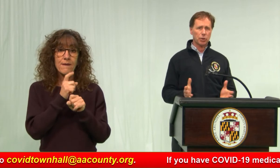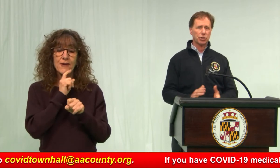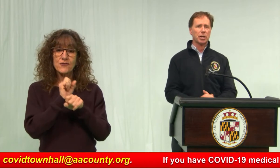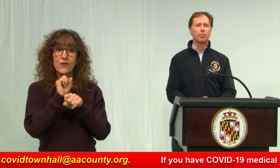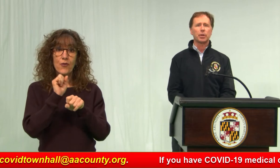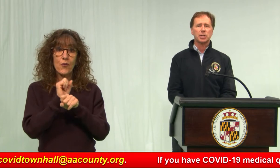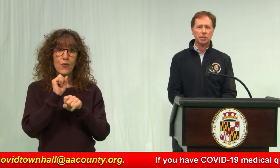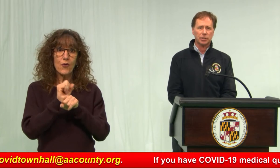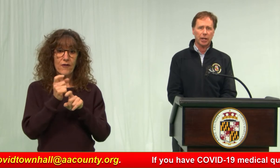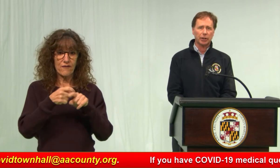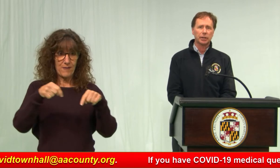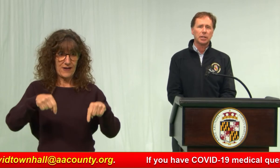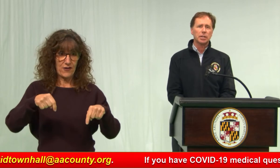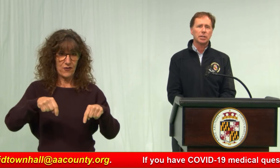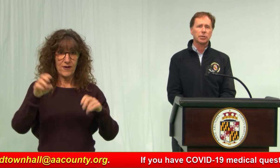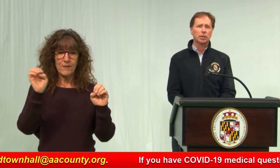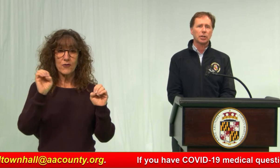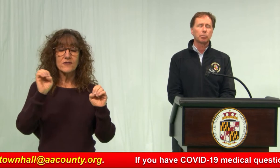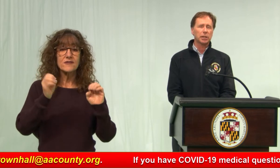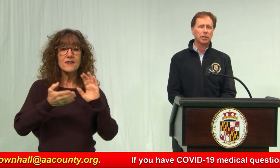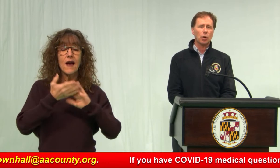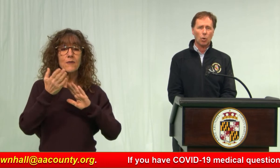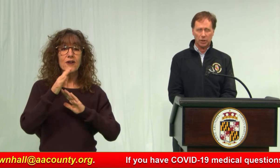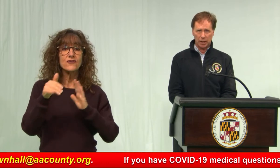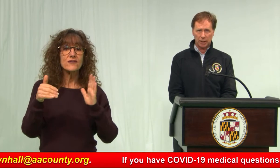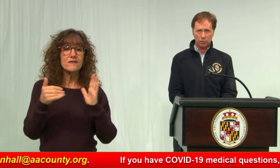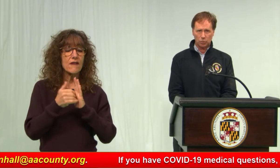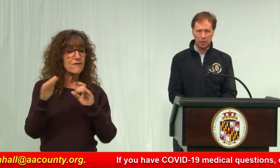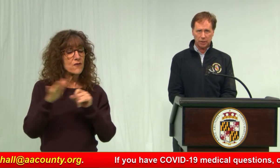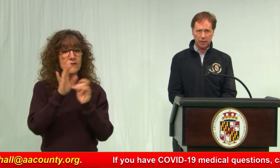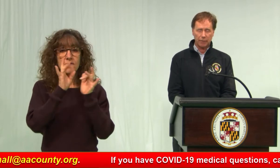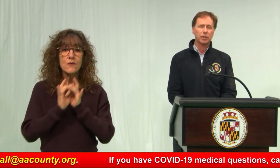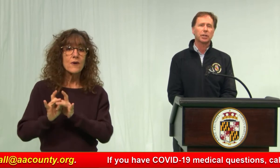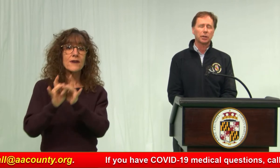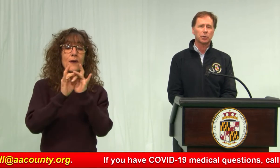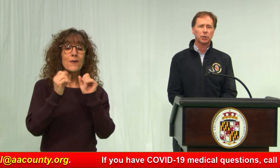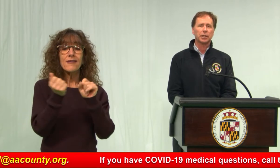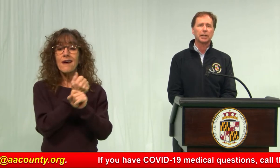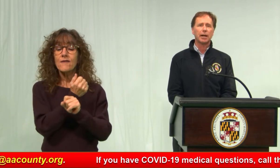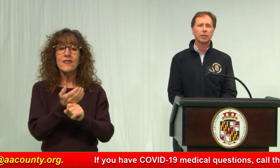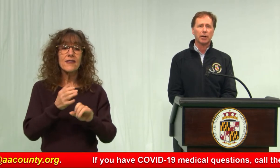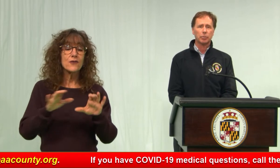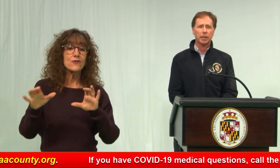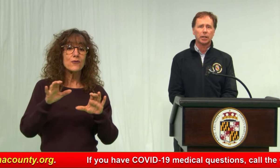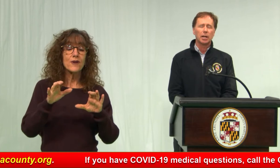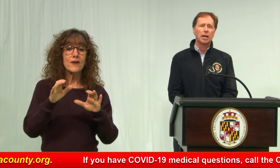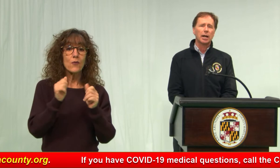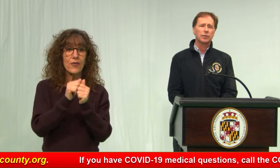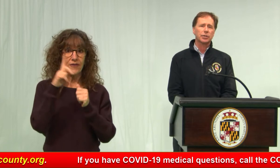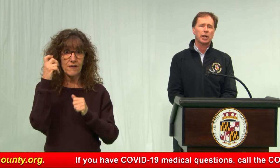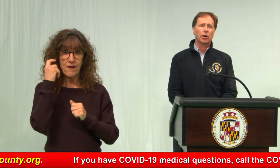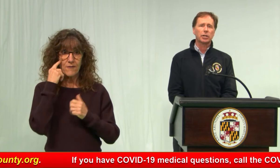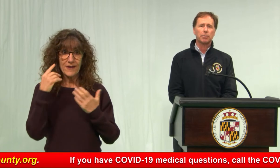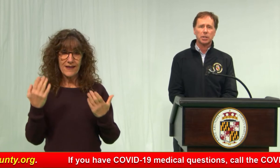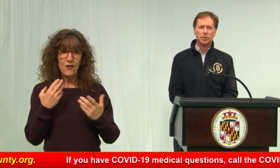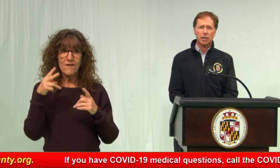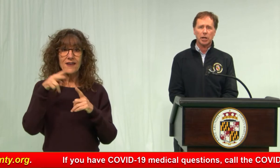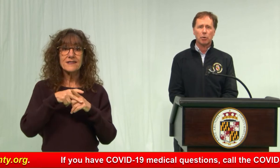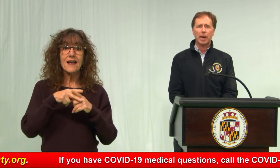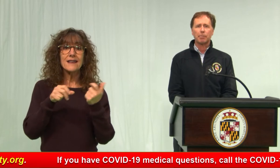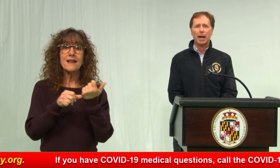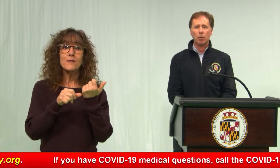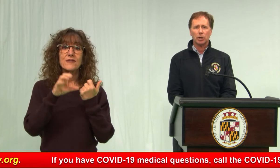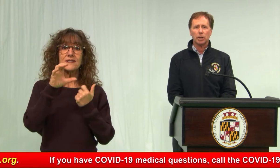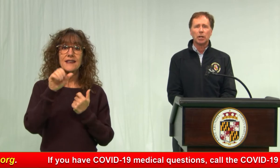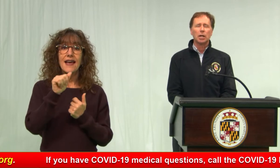out of the Emergency Operations Center is completely coordinated with everything that we're doing in county government, I've assigned our Deputy